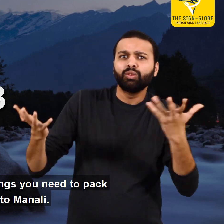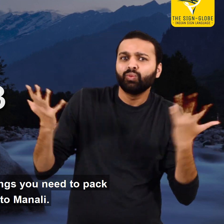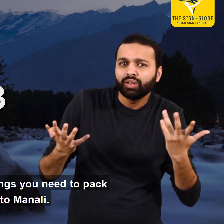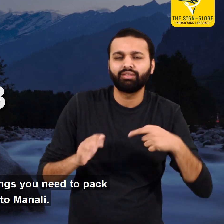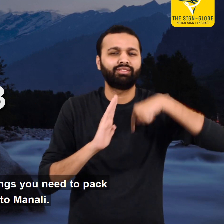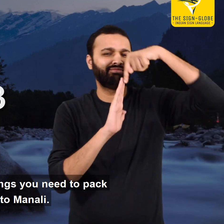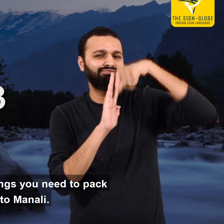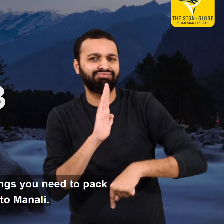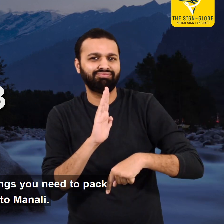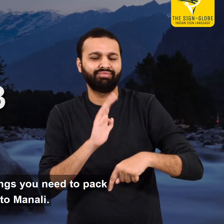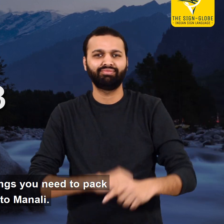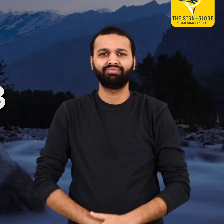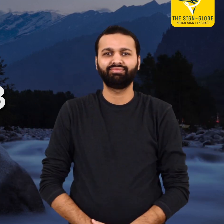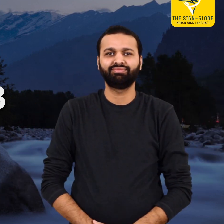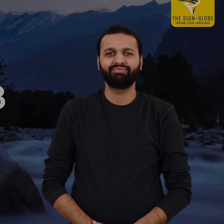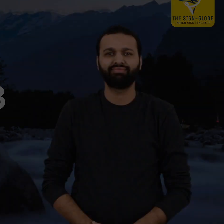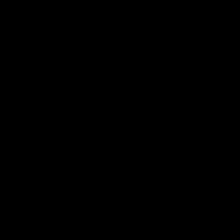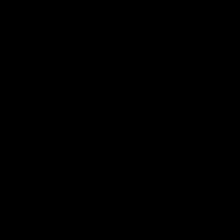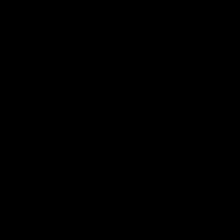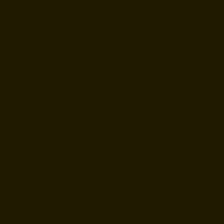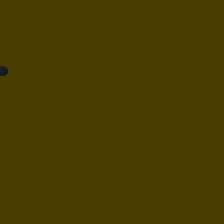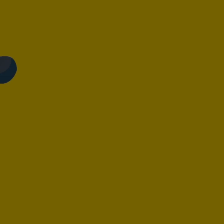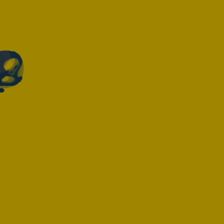pack for a visit to Manali. 4, we see.